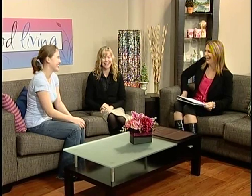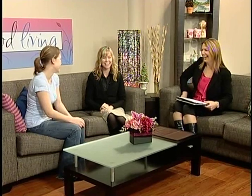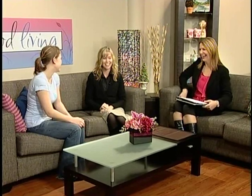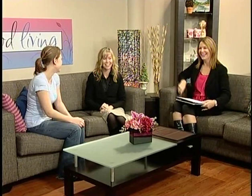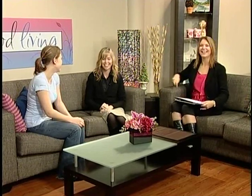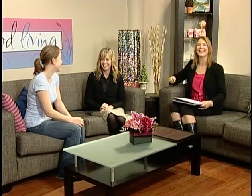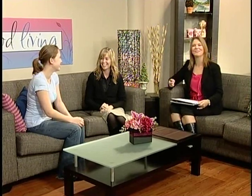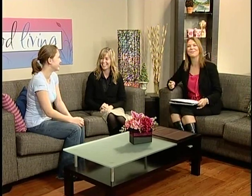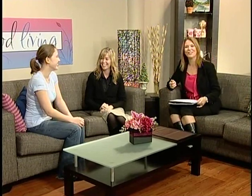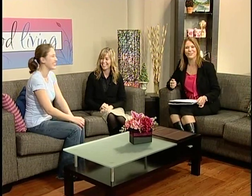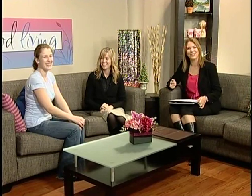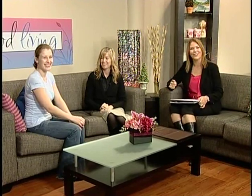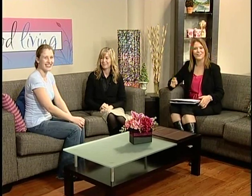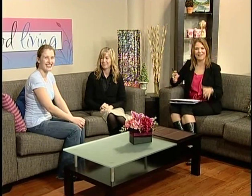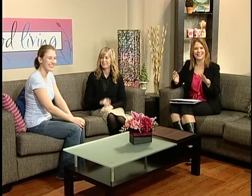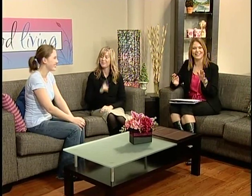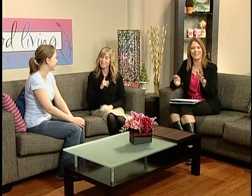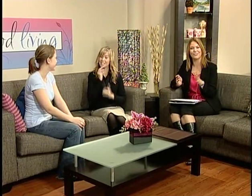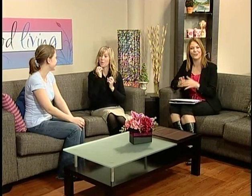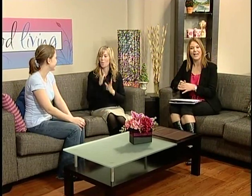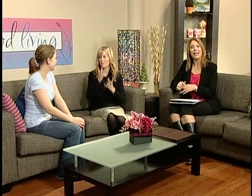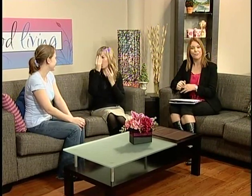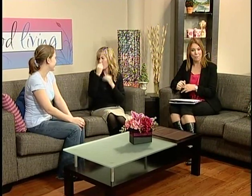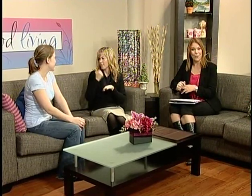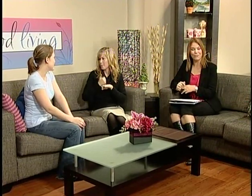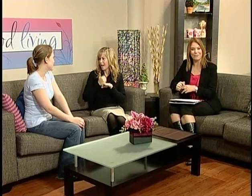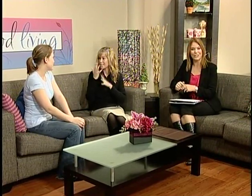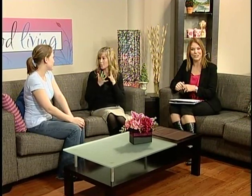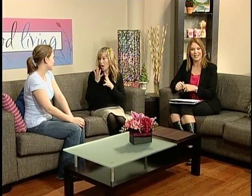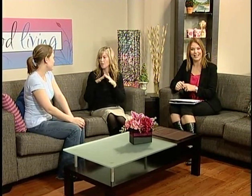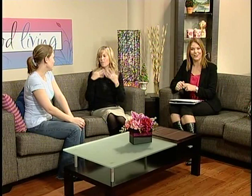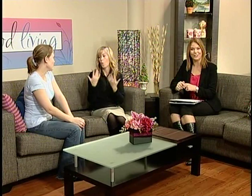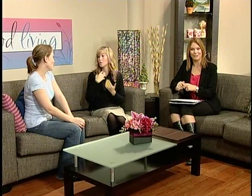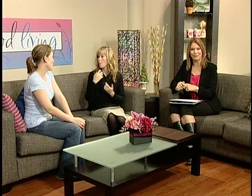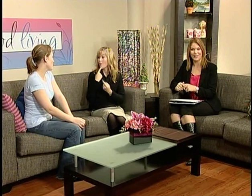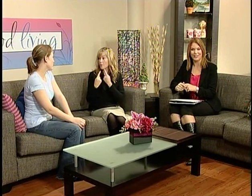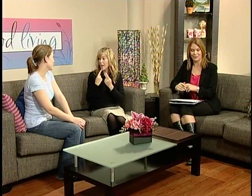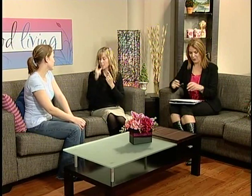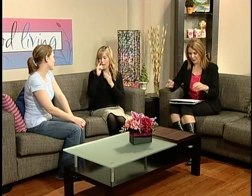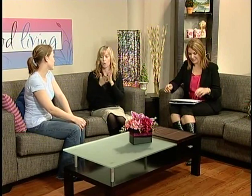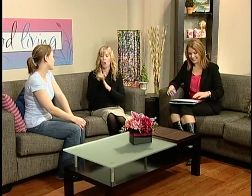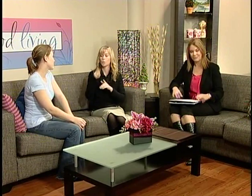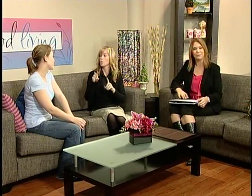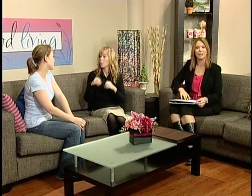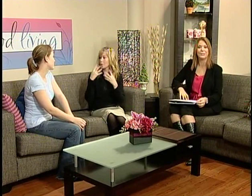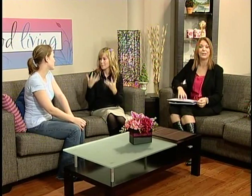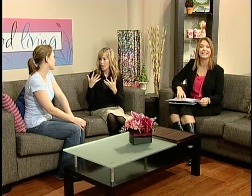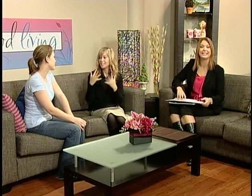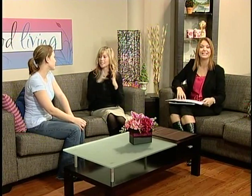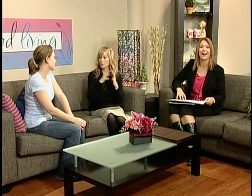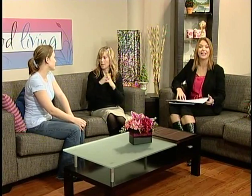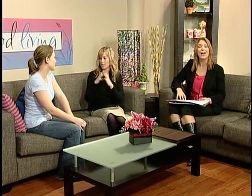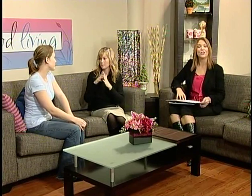Great, thank you. It's been wonderful to learn those basic signs, and of course, for more information, you can head along to the website as well, which is